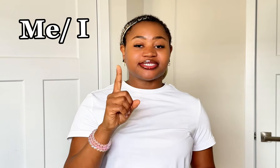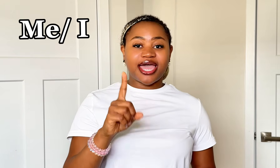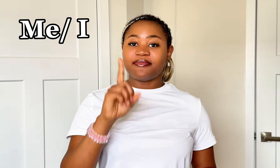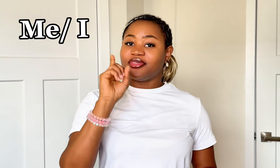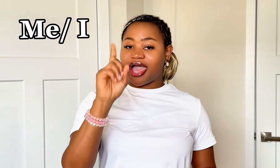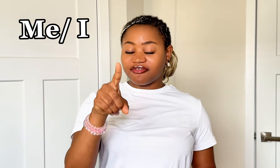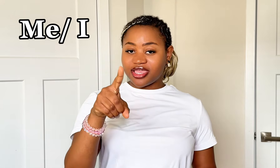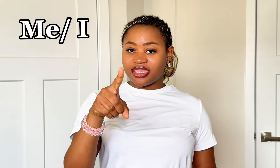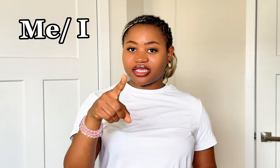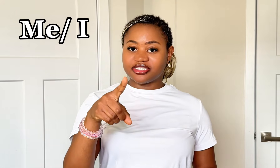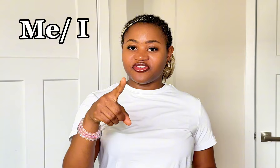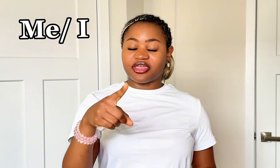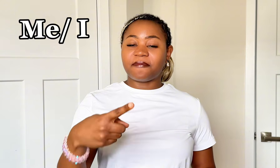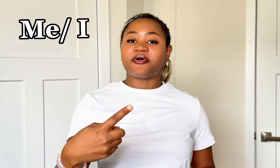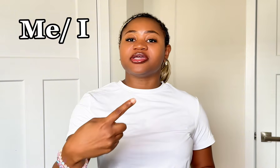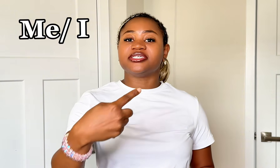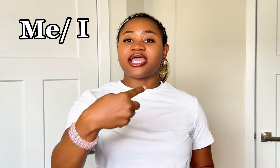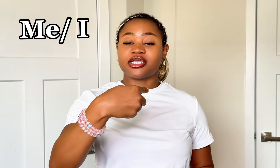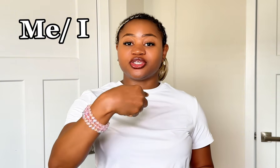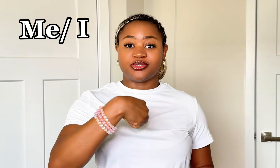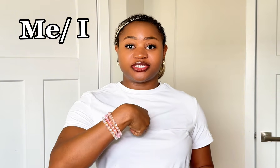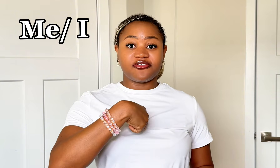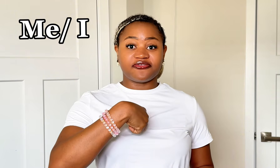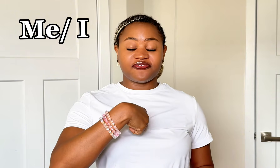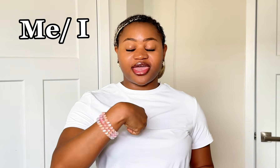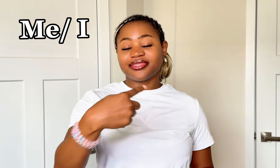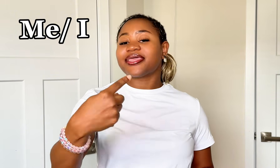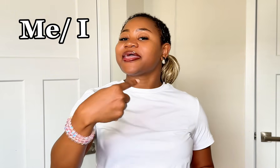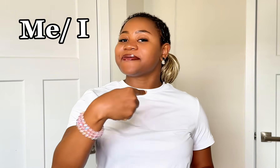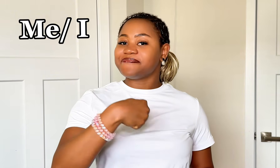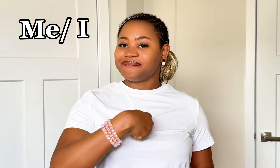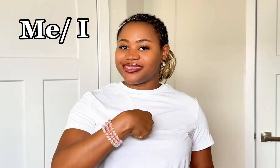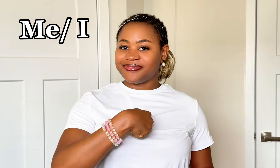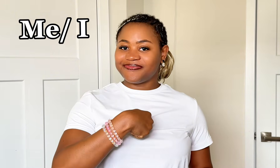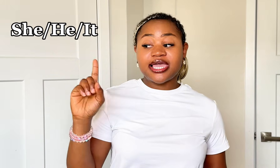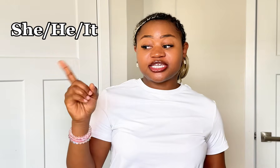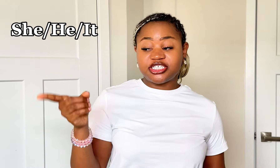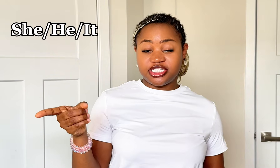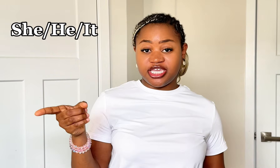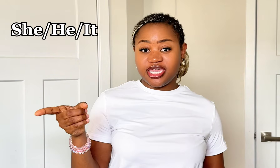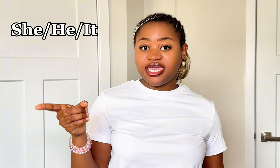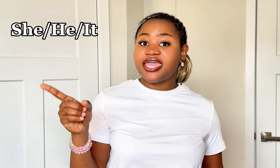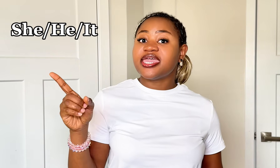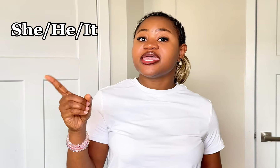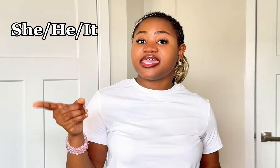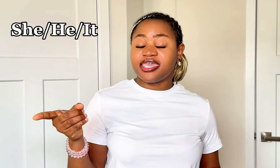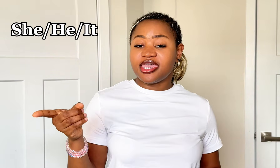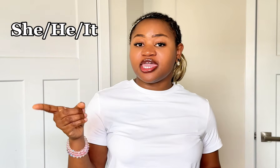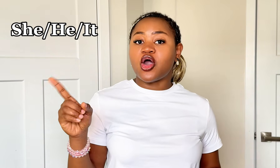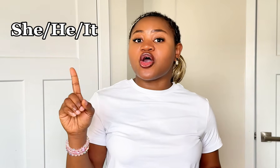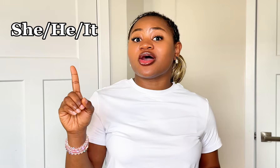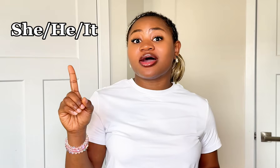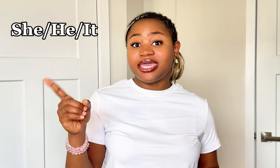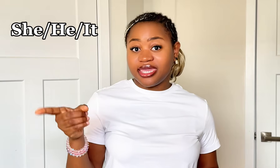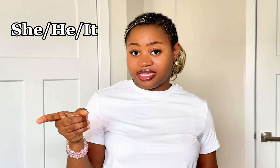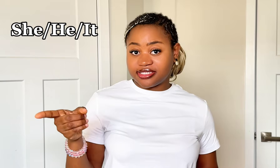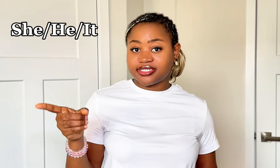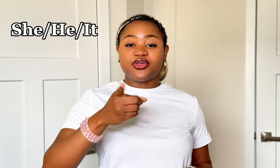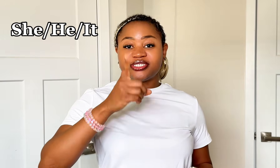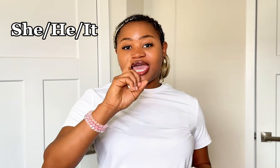time you have the index finger pointing at yourself, right? Me. She, he, or it. So you still have